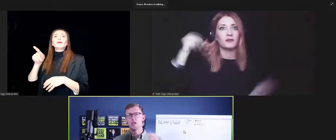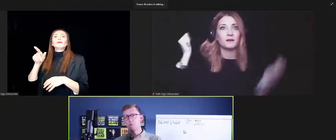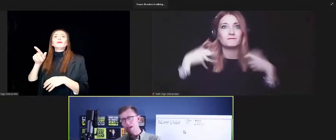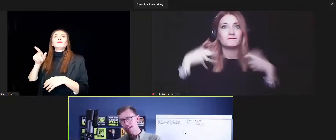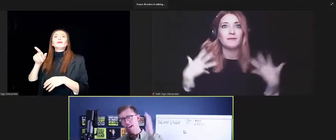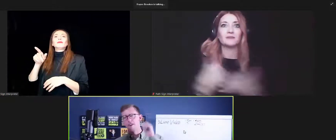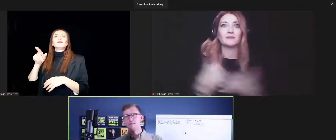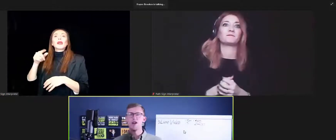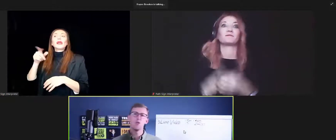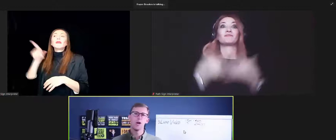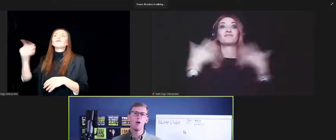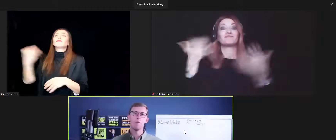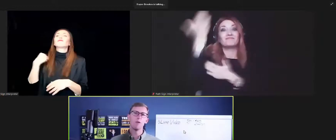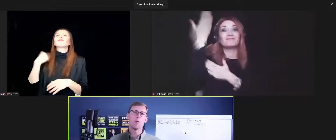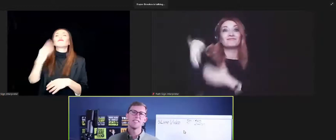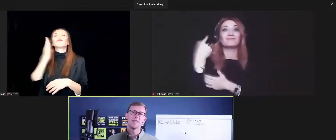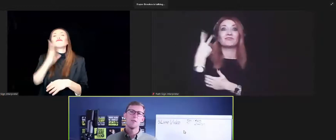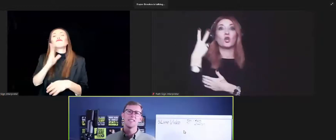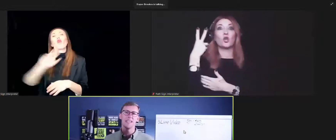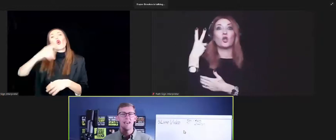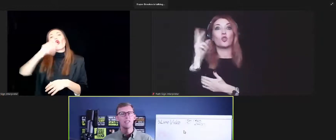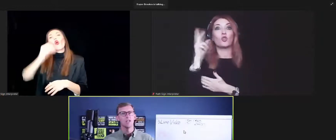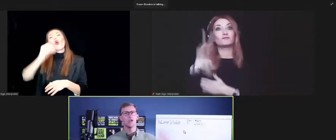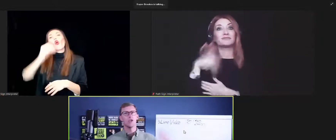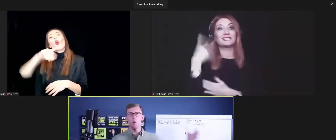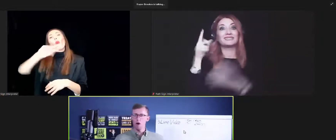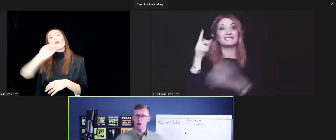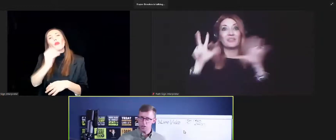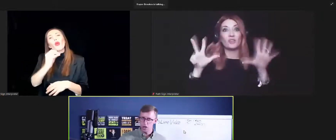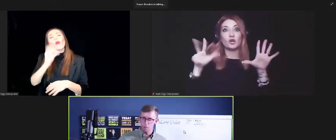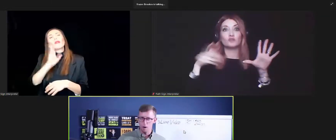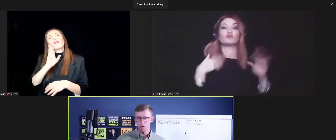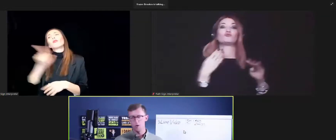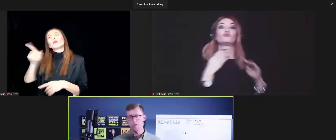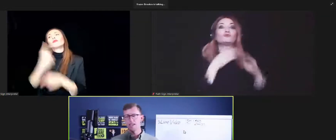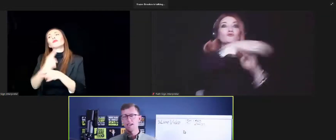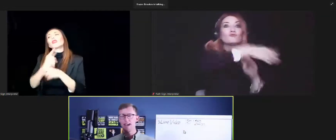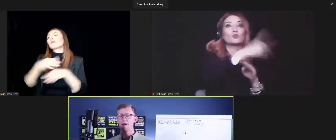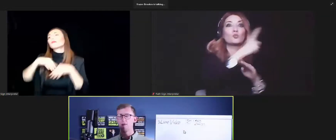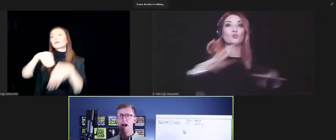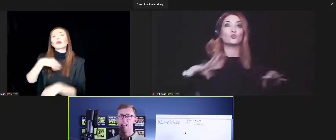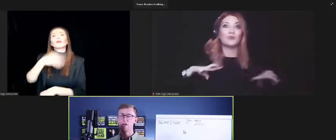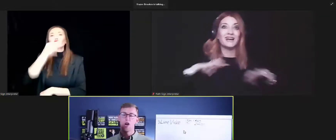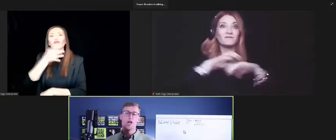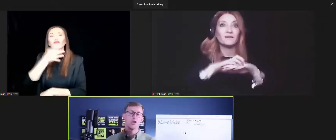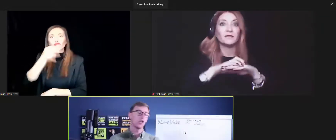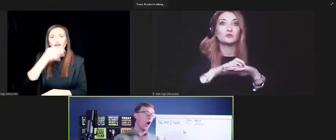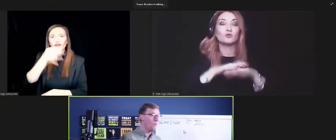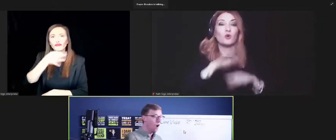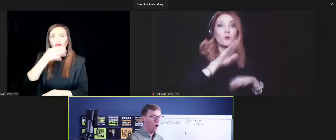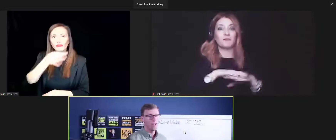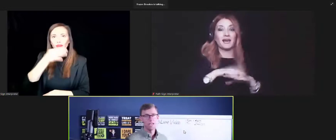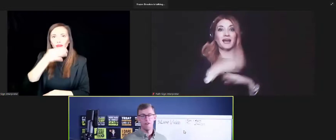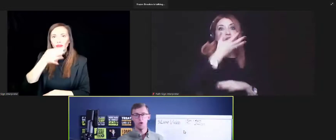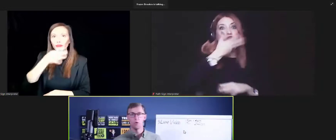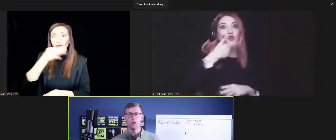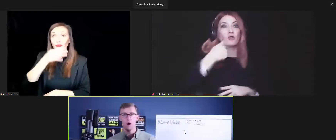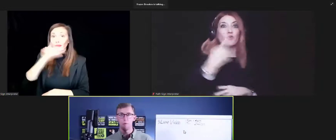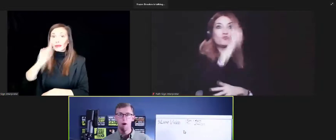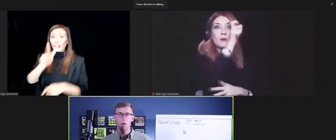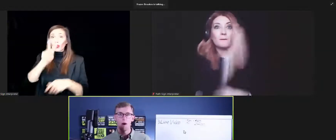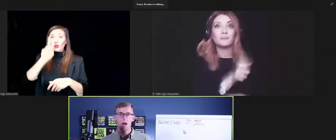to speak at Virtual GoPro 2020, to go on his GoPro recruiting challenge, to go on his